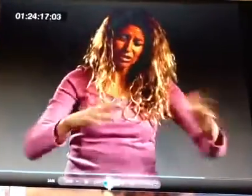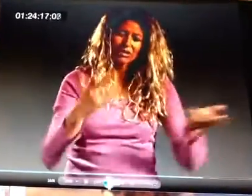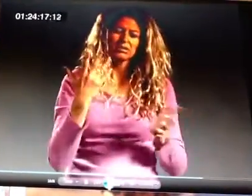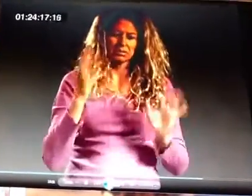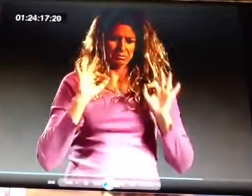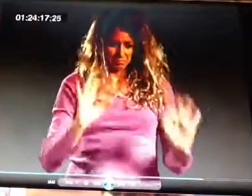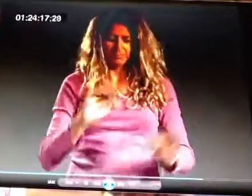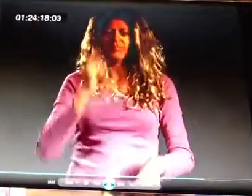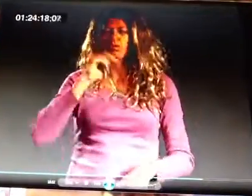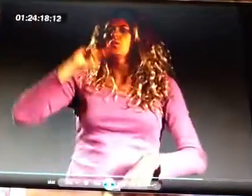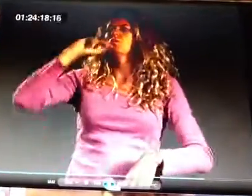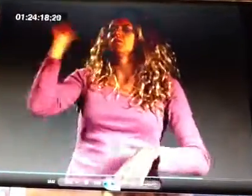And I had